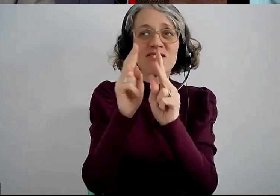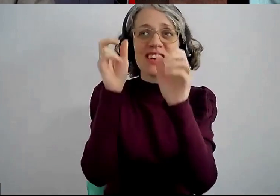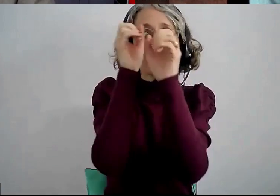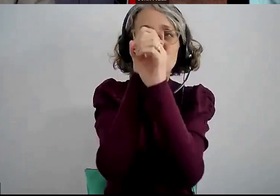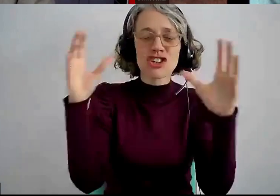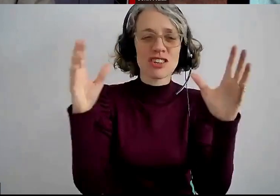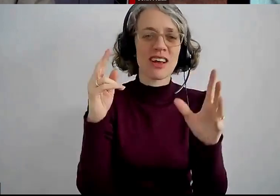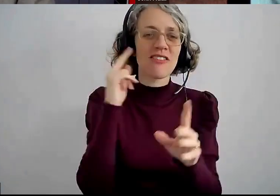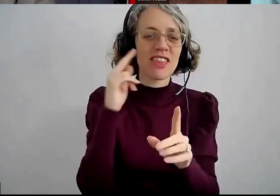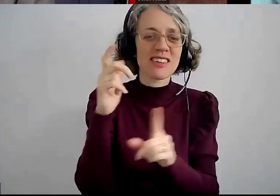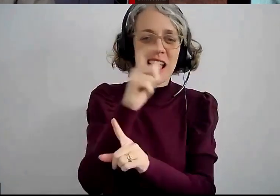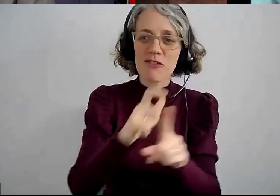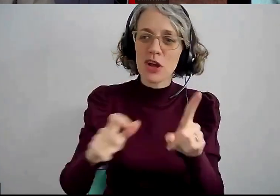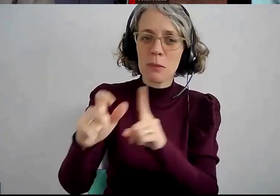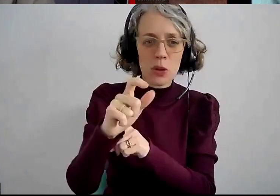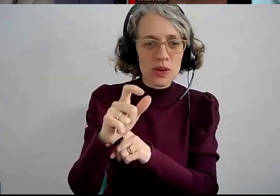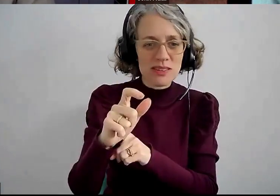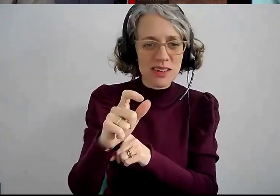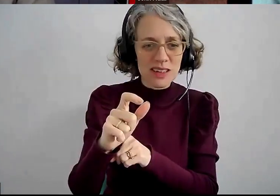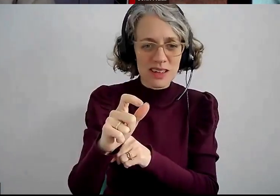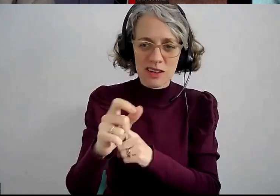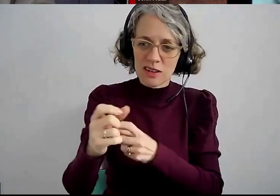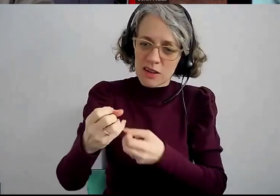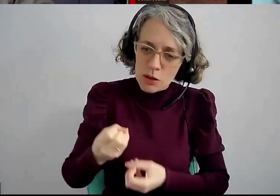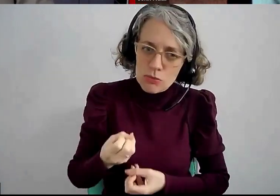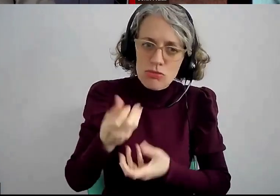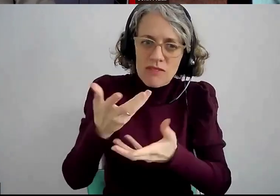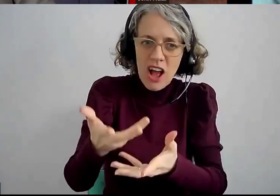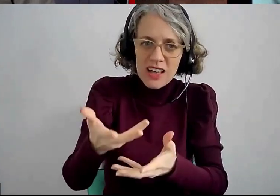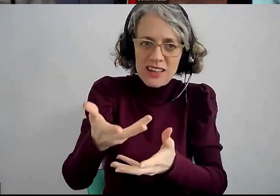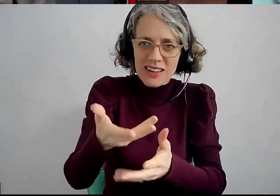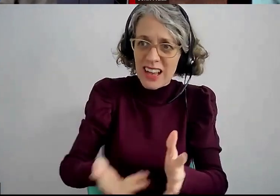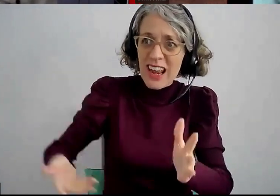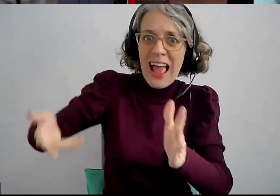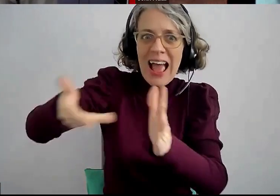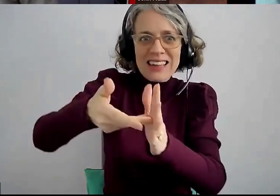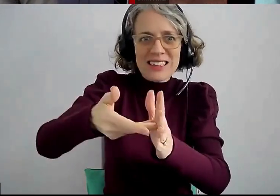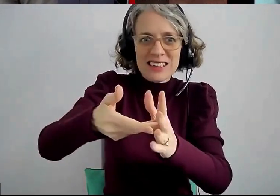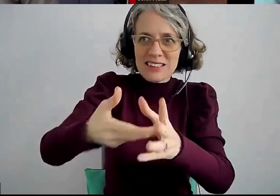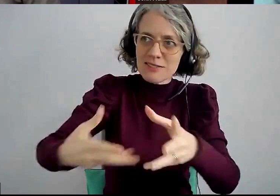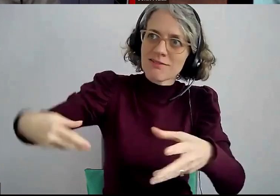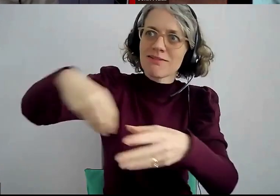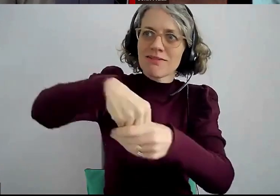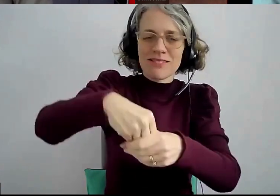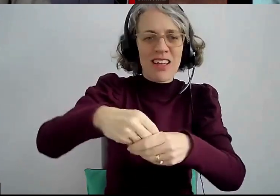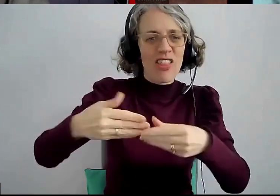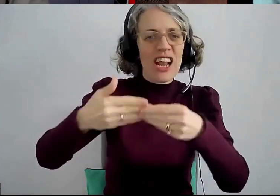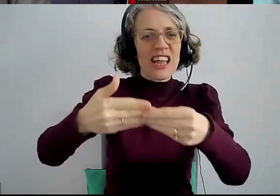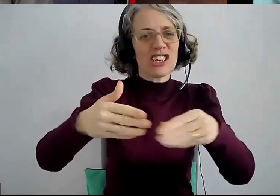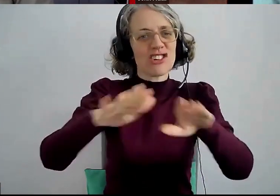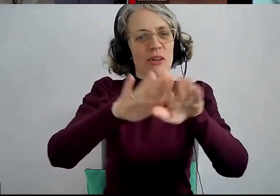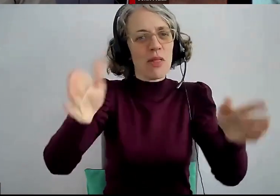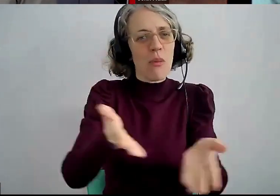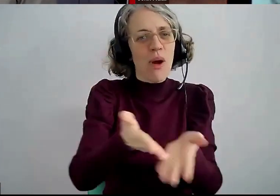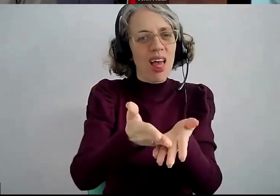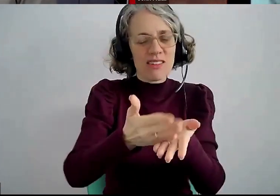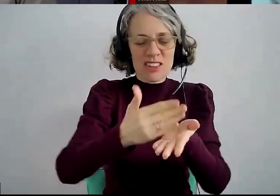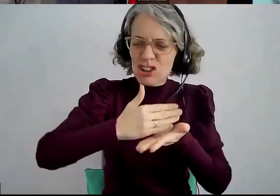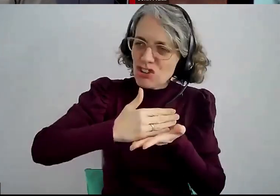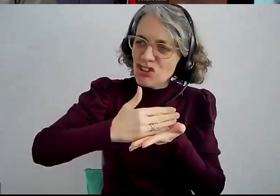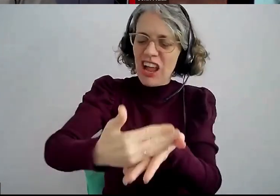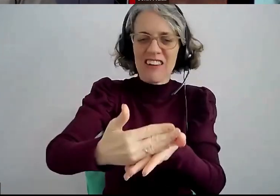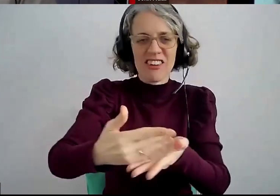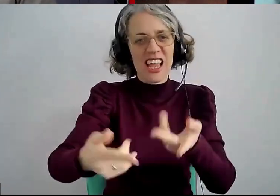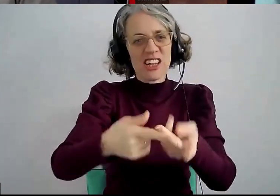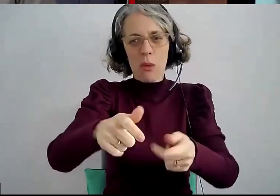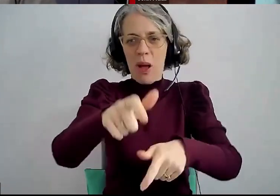community providing and adding to the leadership of the world and sharing it with other people and